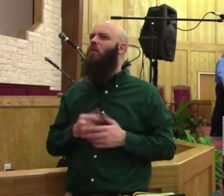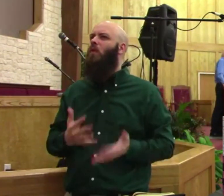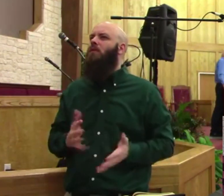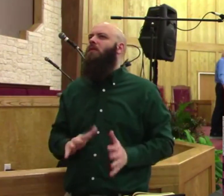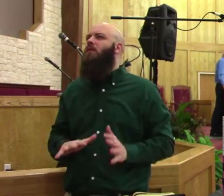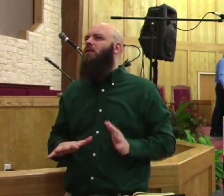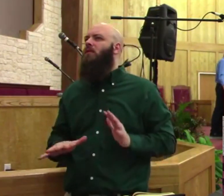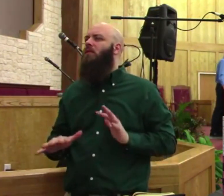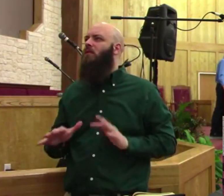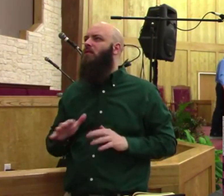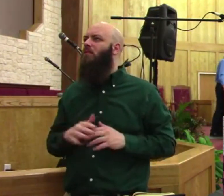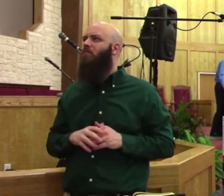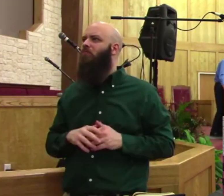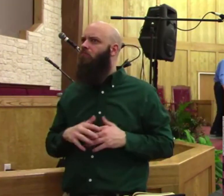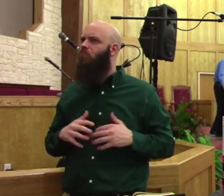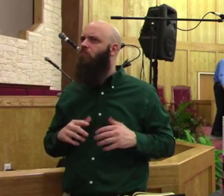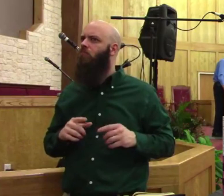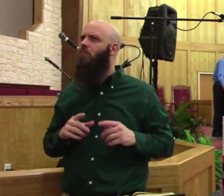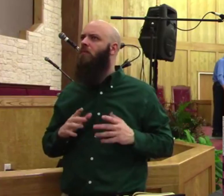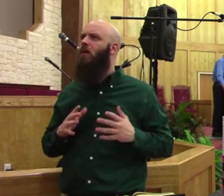People living